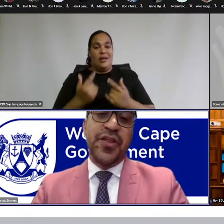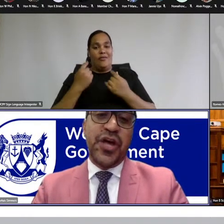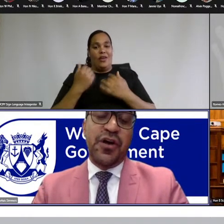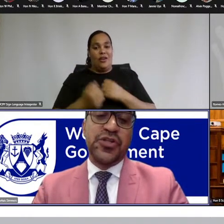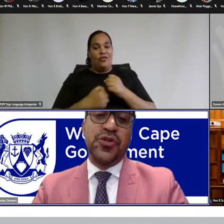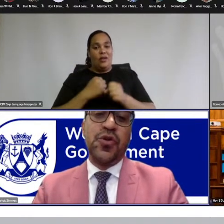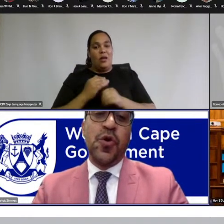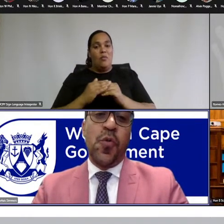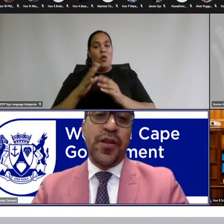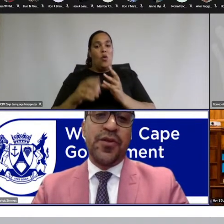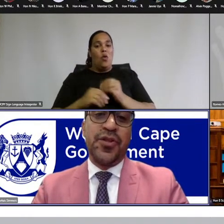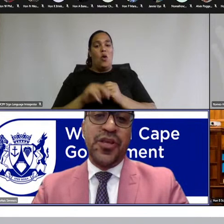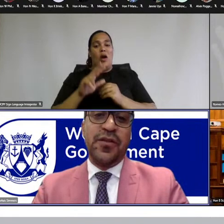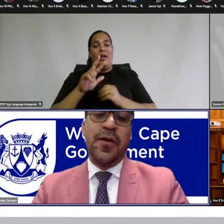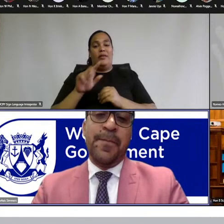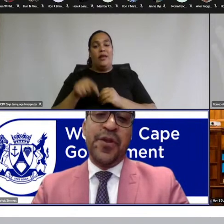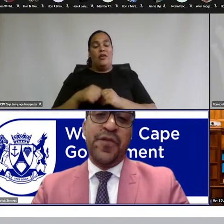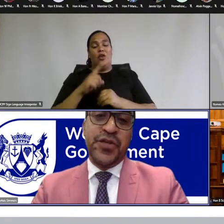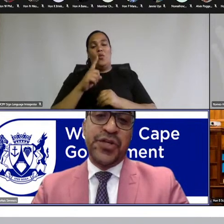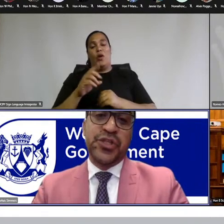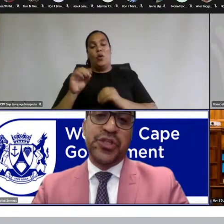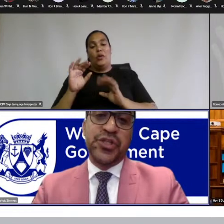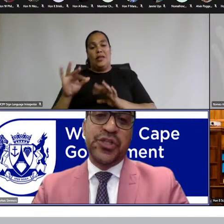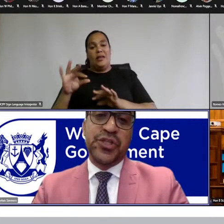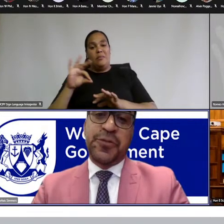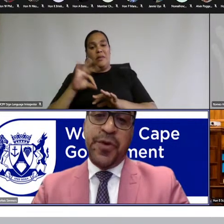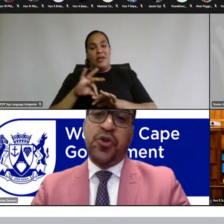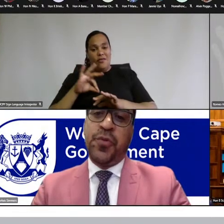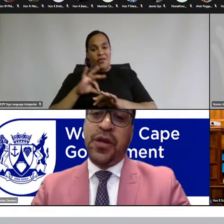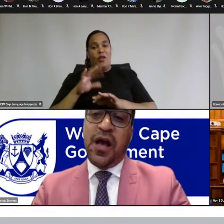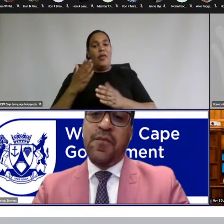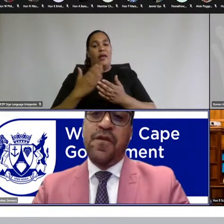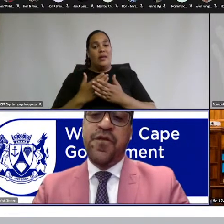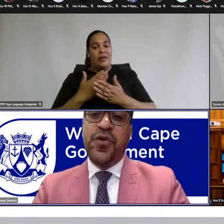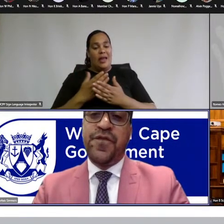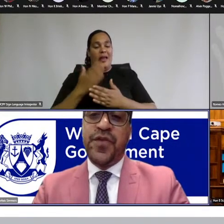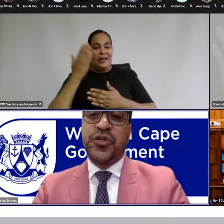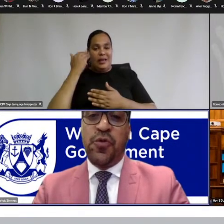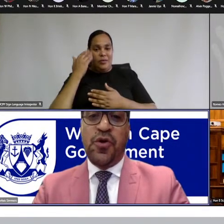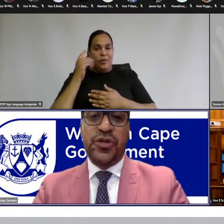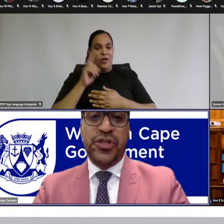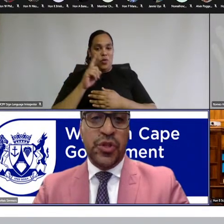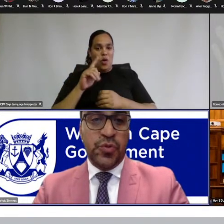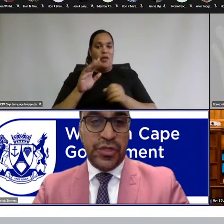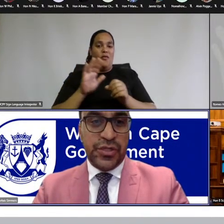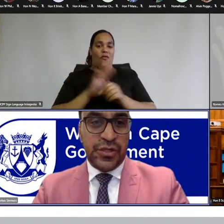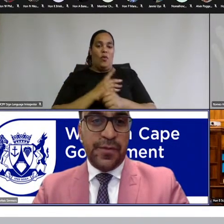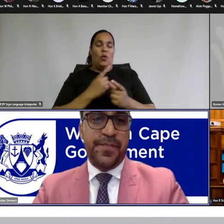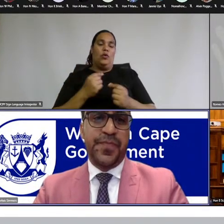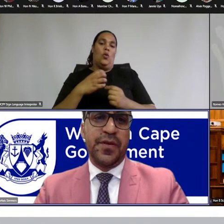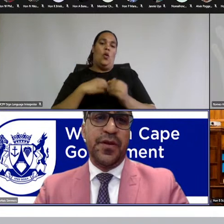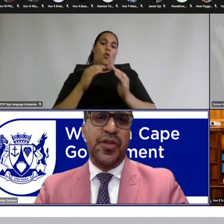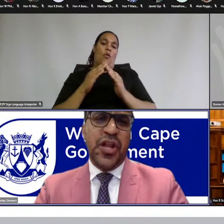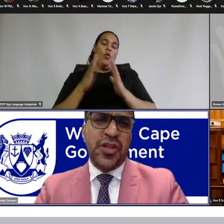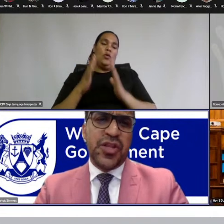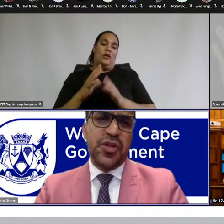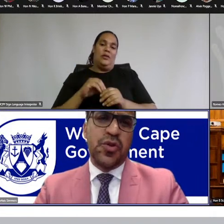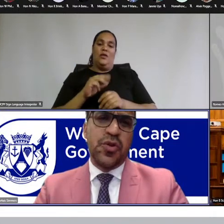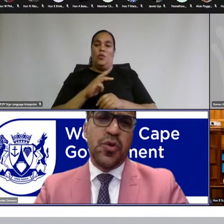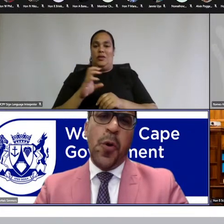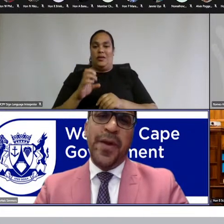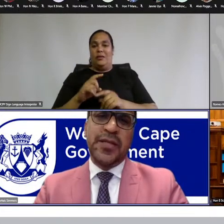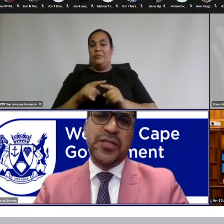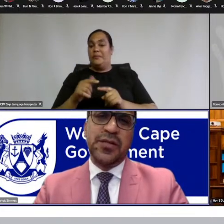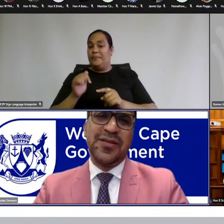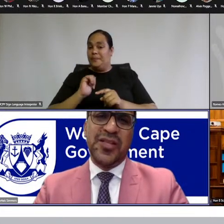further 8,110 beneficiaries can expect to become fully fledged homeowners in the Western Cape. Die